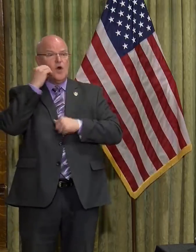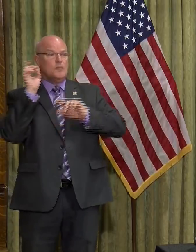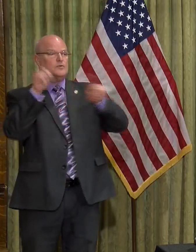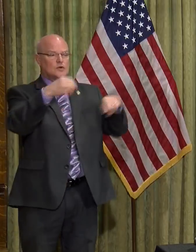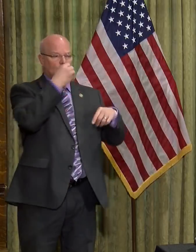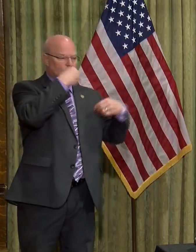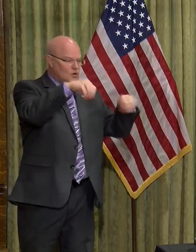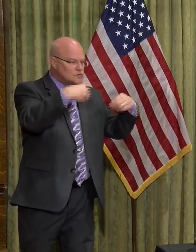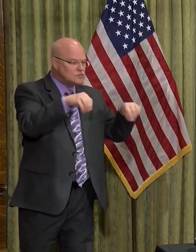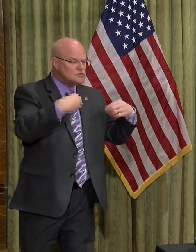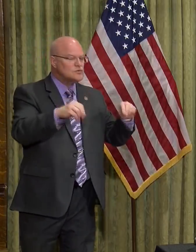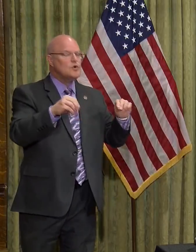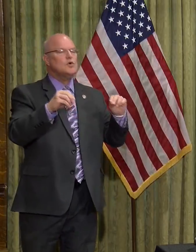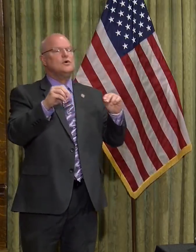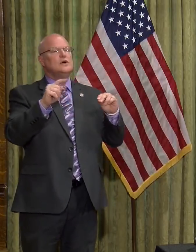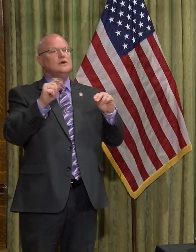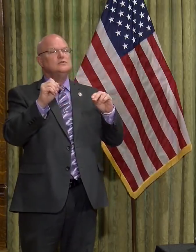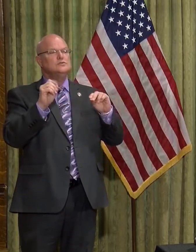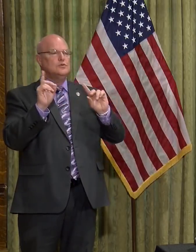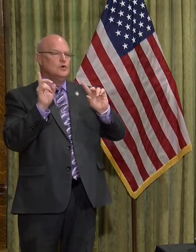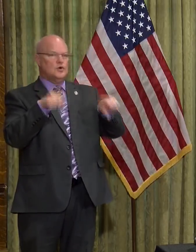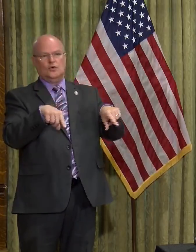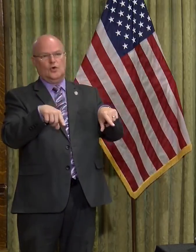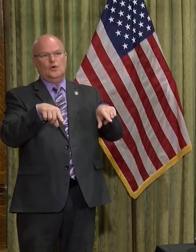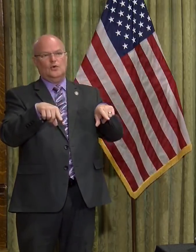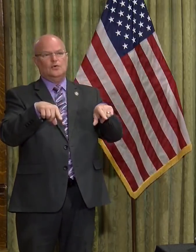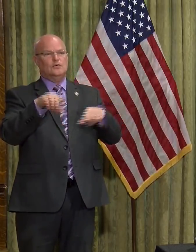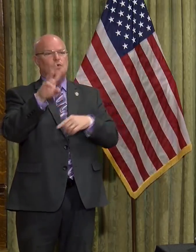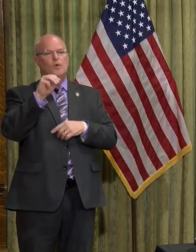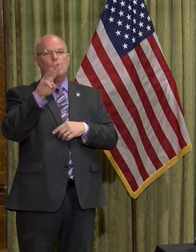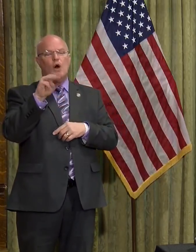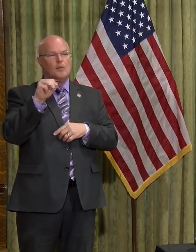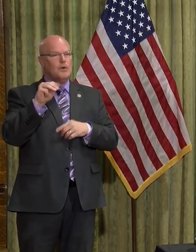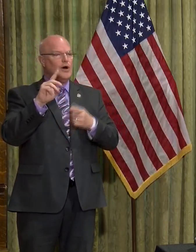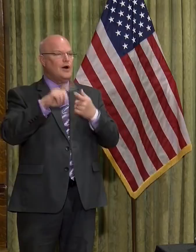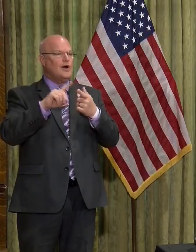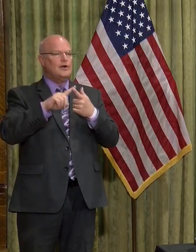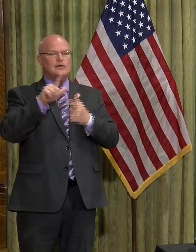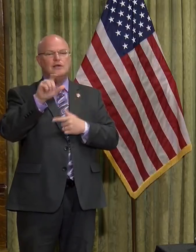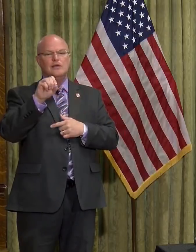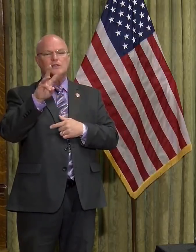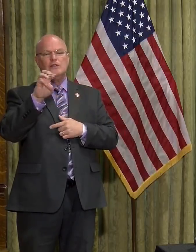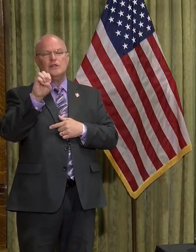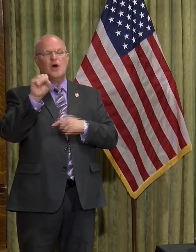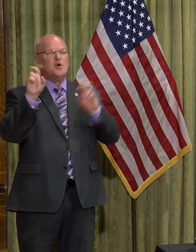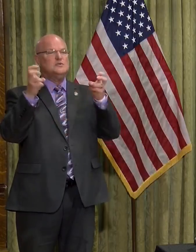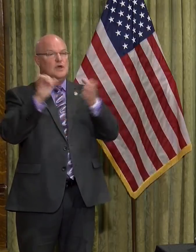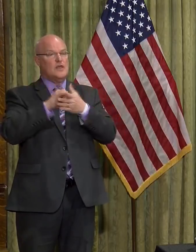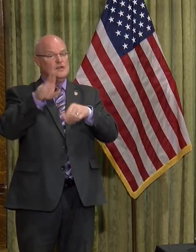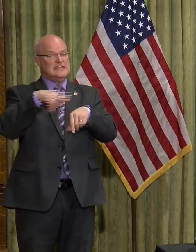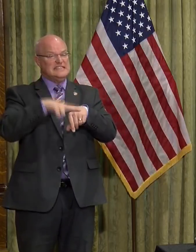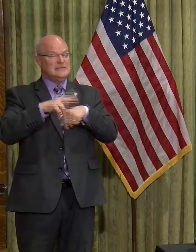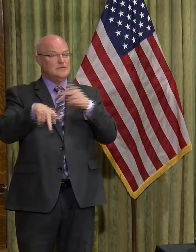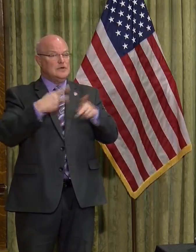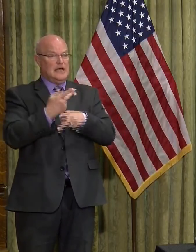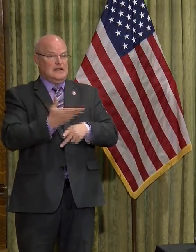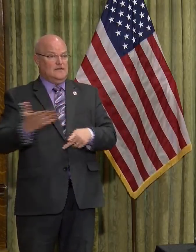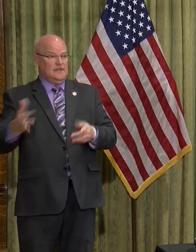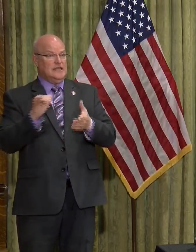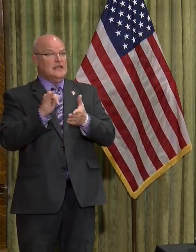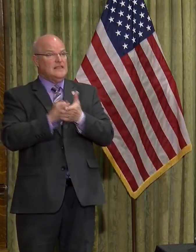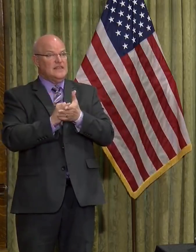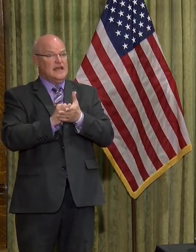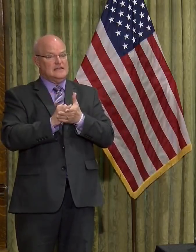the grocery stores, to go to the Walmart store or the Lowe's, because those are the typical kinds of things that are